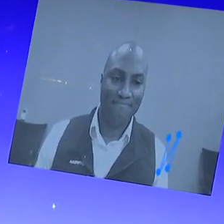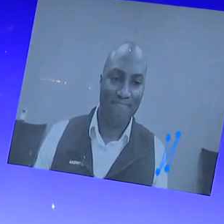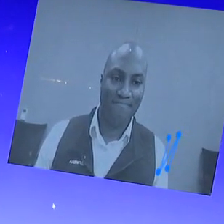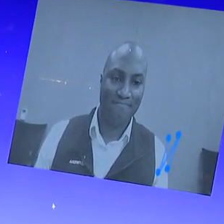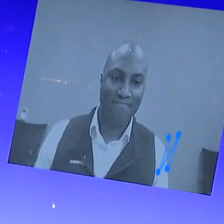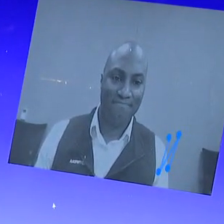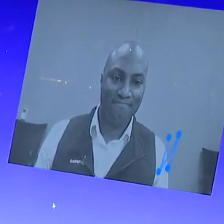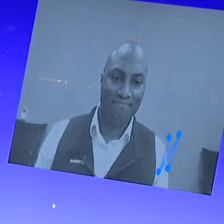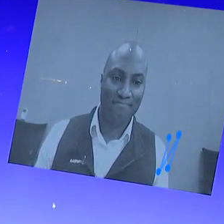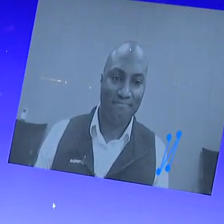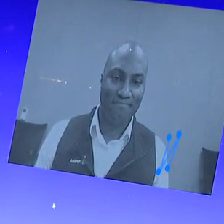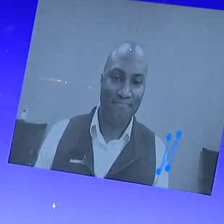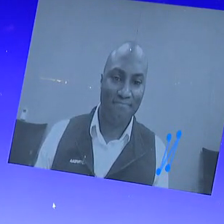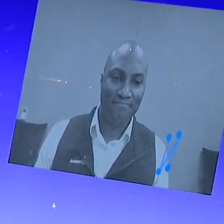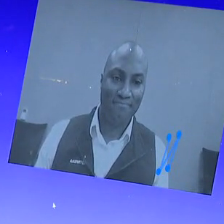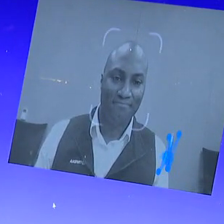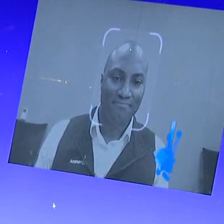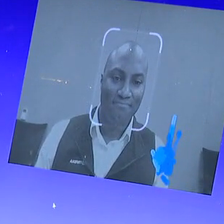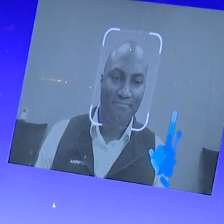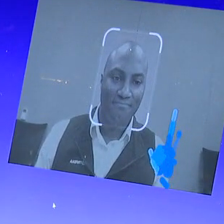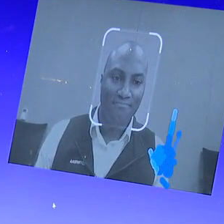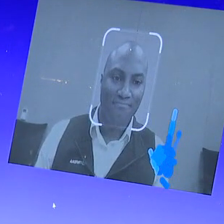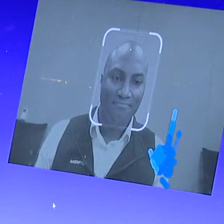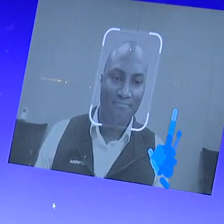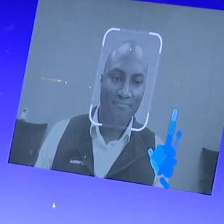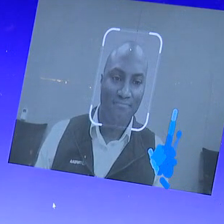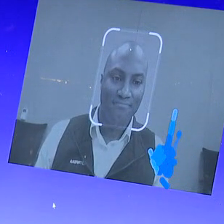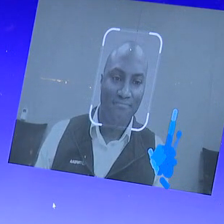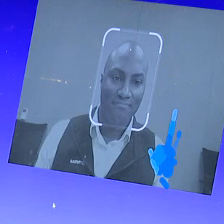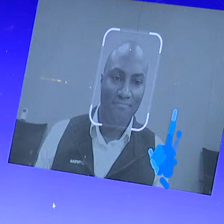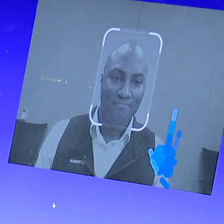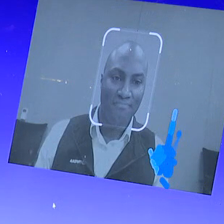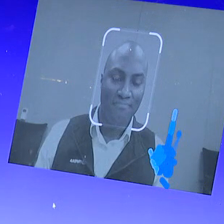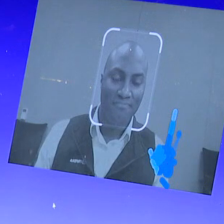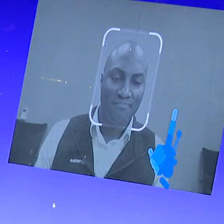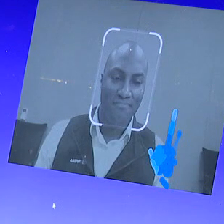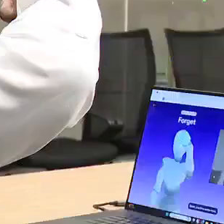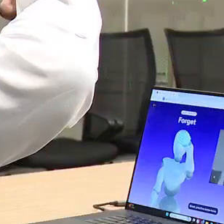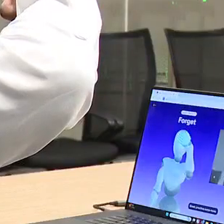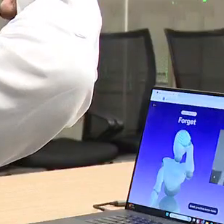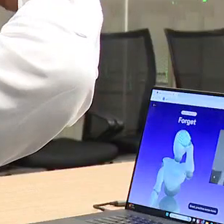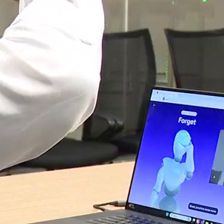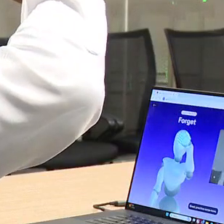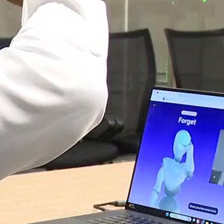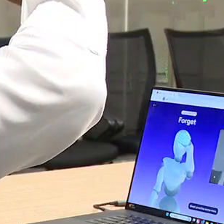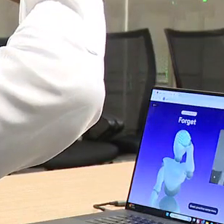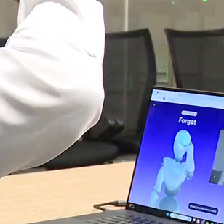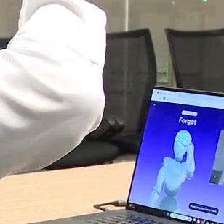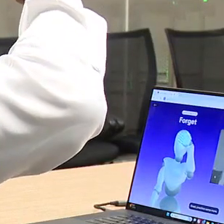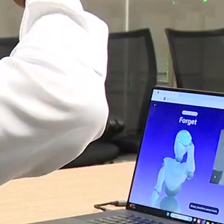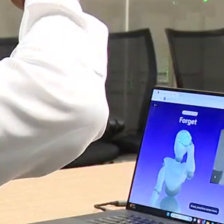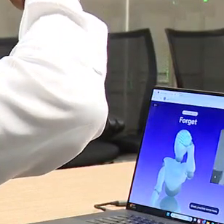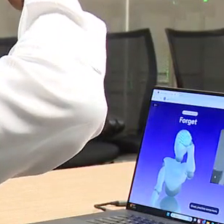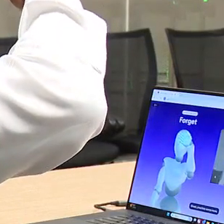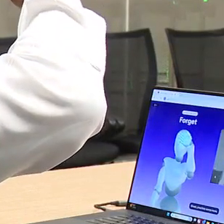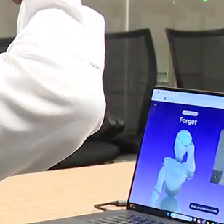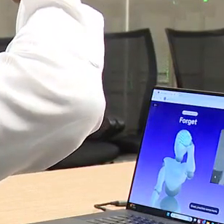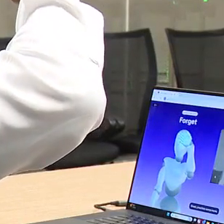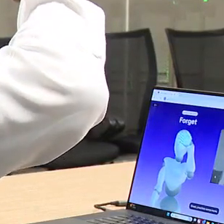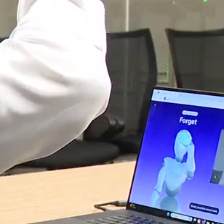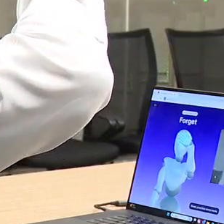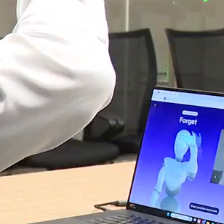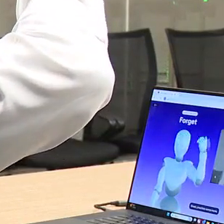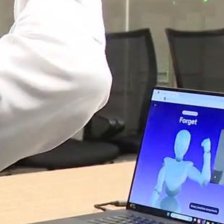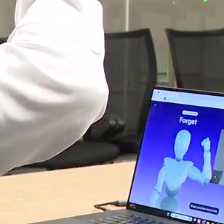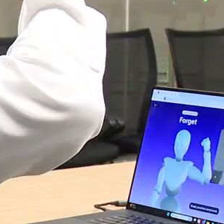that's it up your turn to try index finger up well artificial intelligence